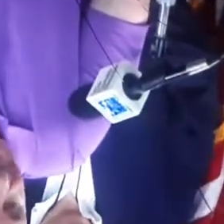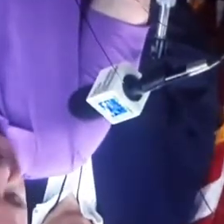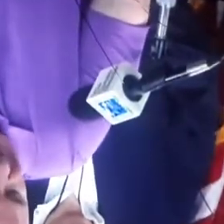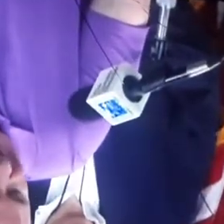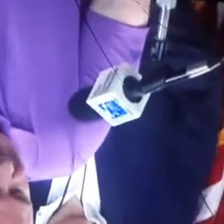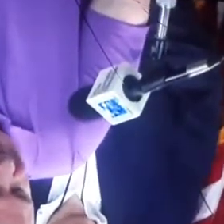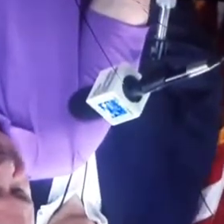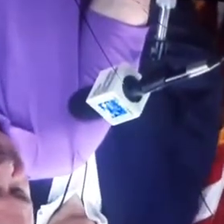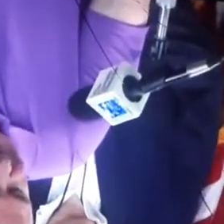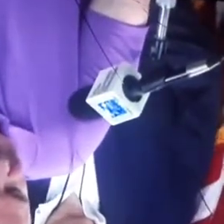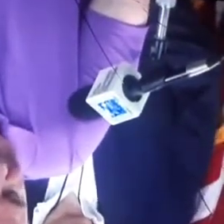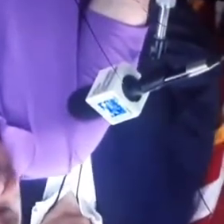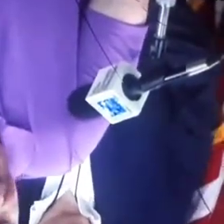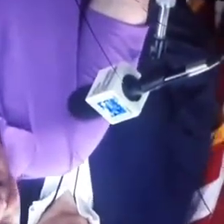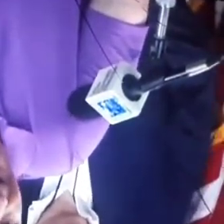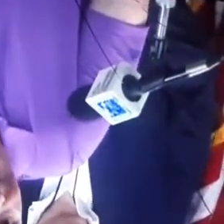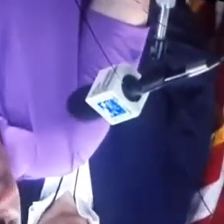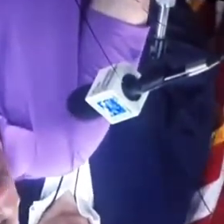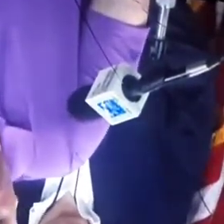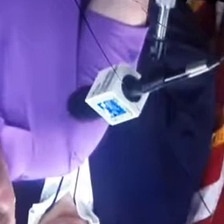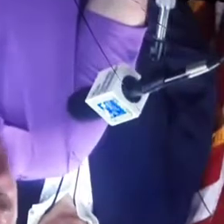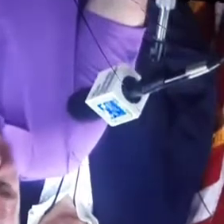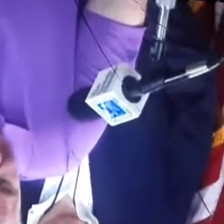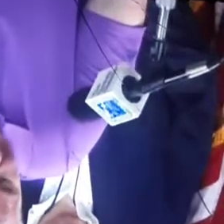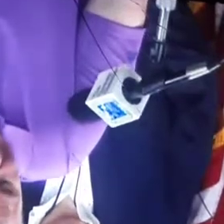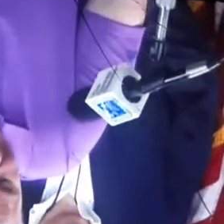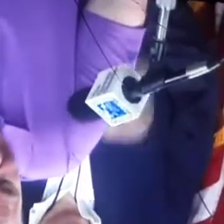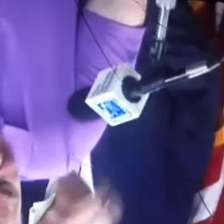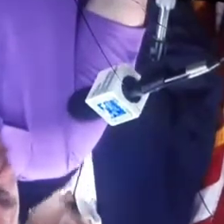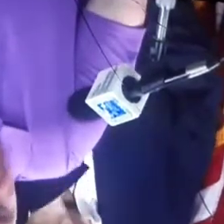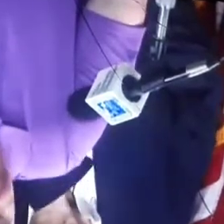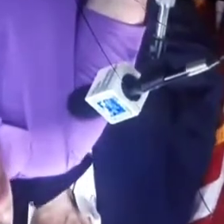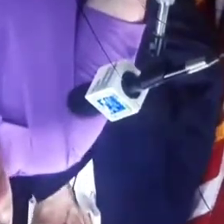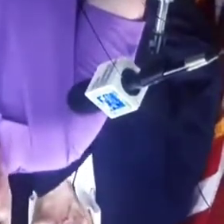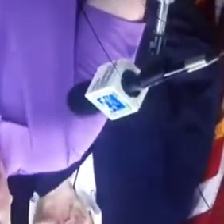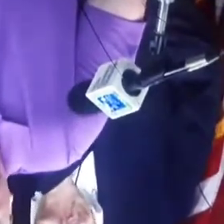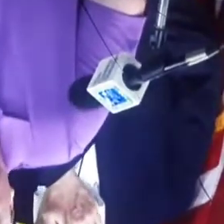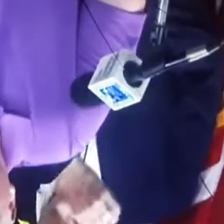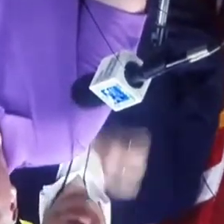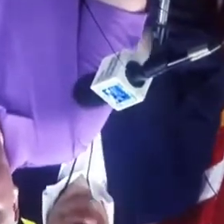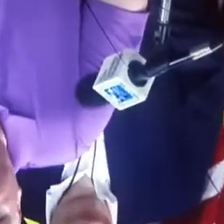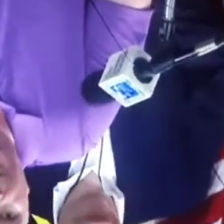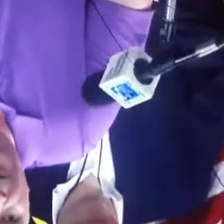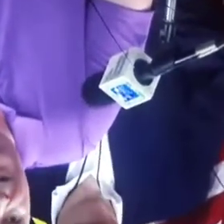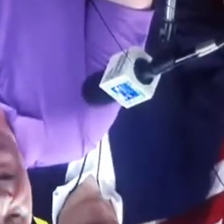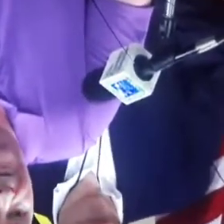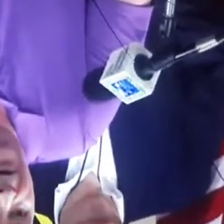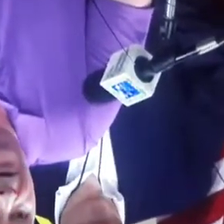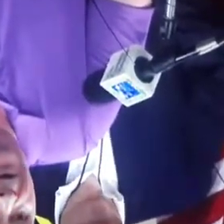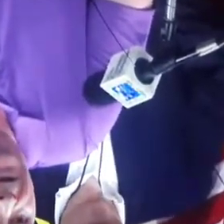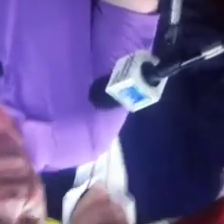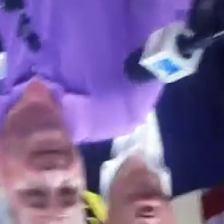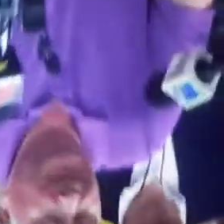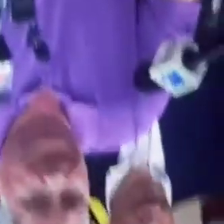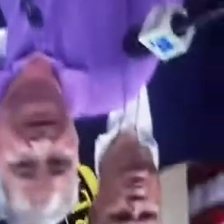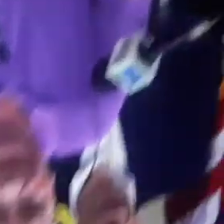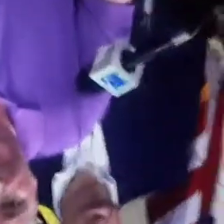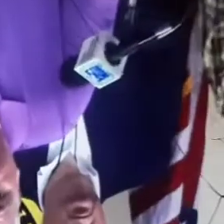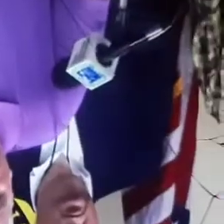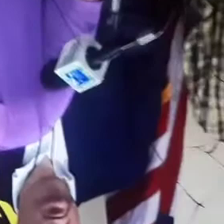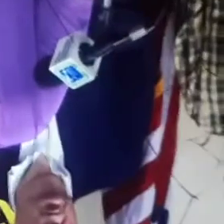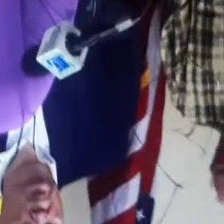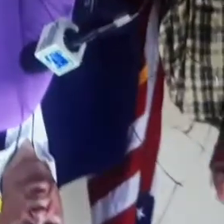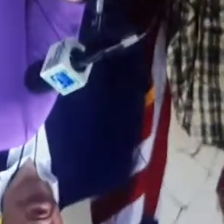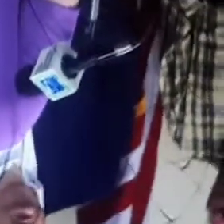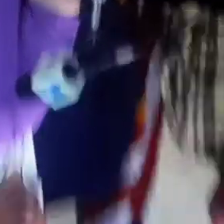it is safe to travel within the service area after the storm passes. Once the storm does pass, we will have our damage